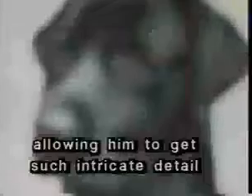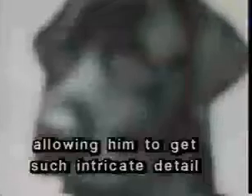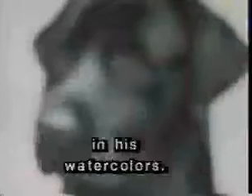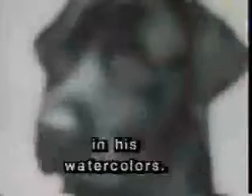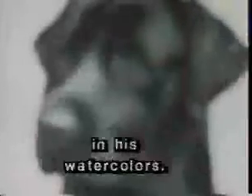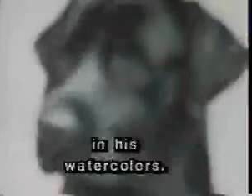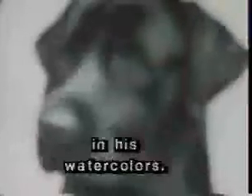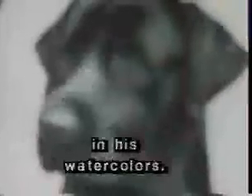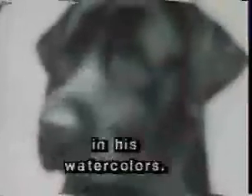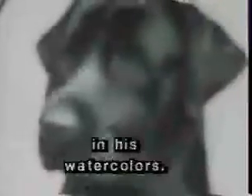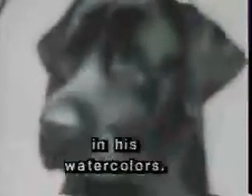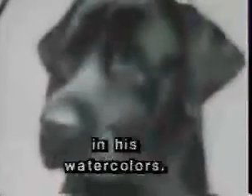detail in his watercolors.